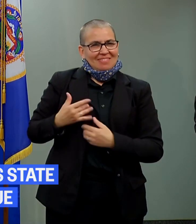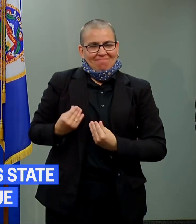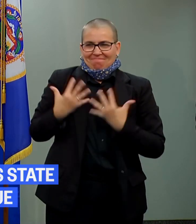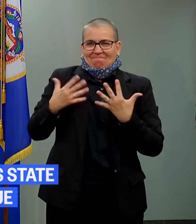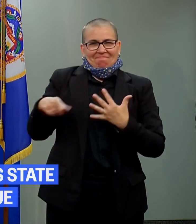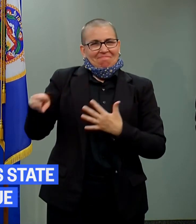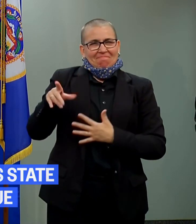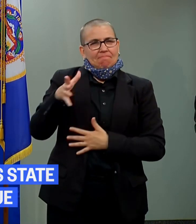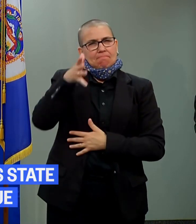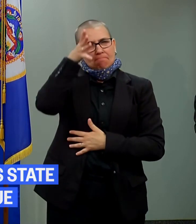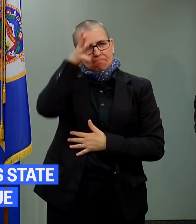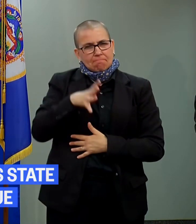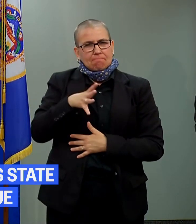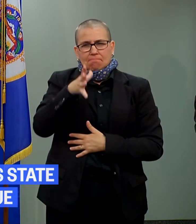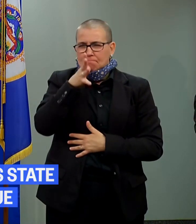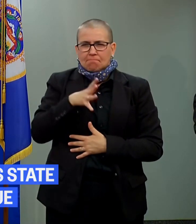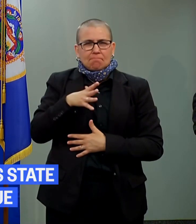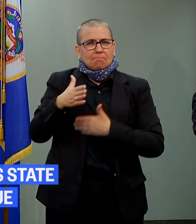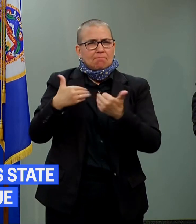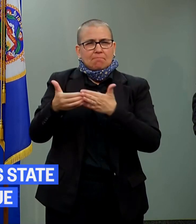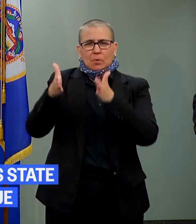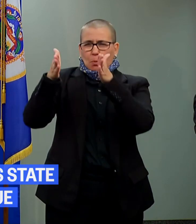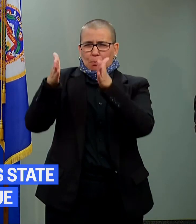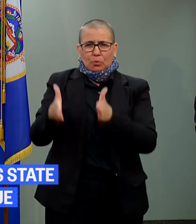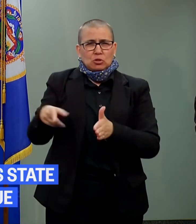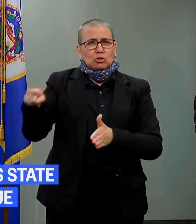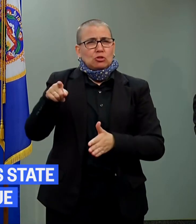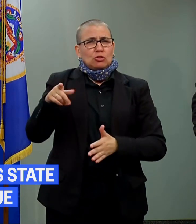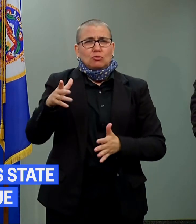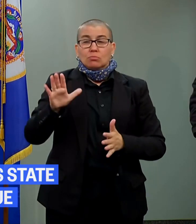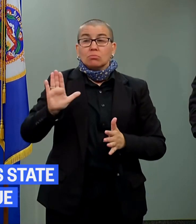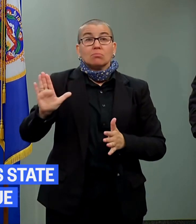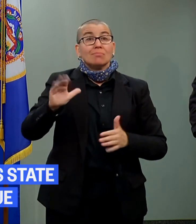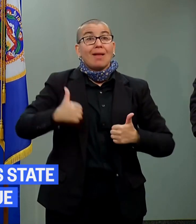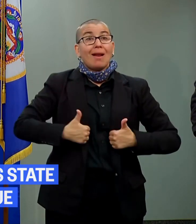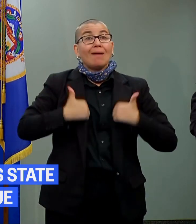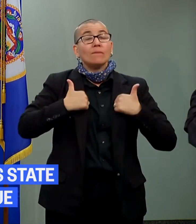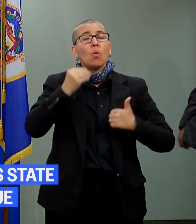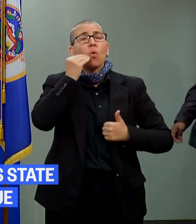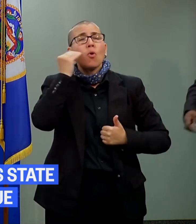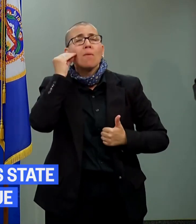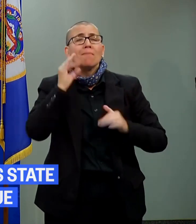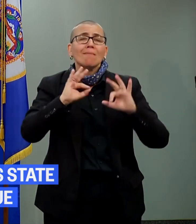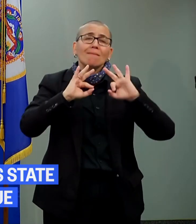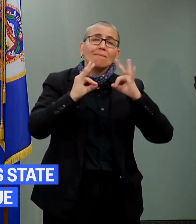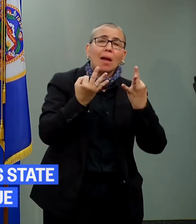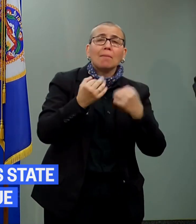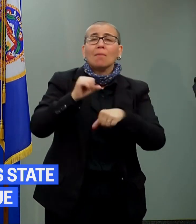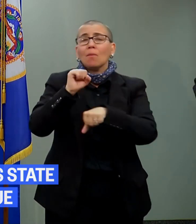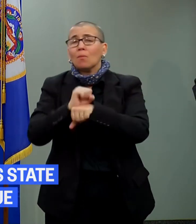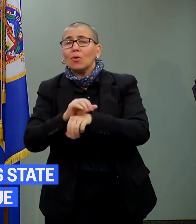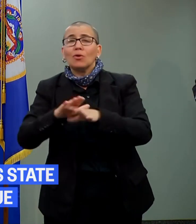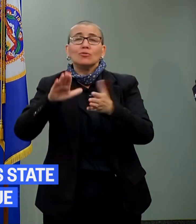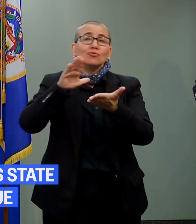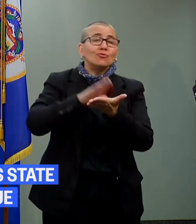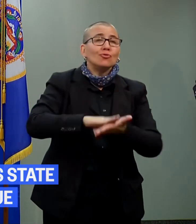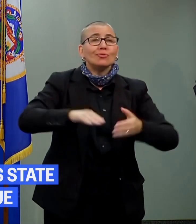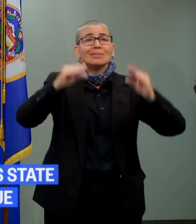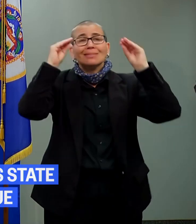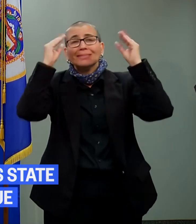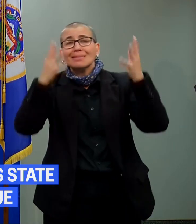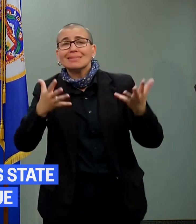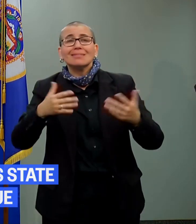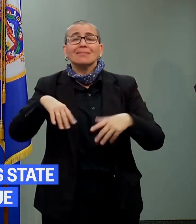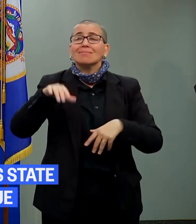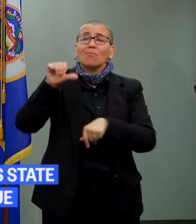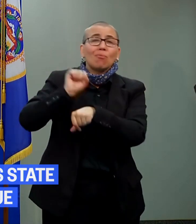short hours left their lives as civilians, as school teachers, business owners,